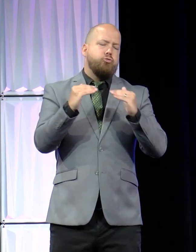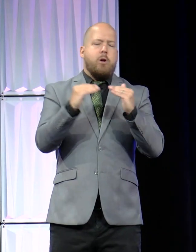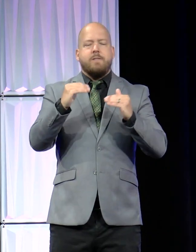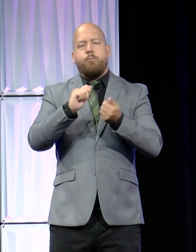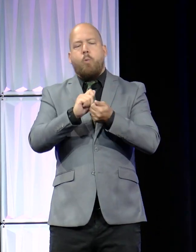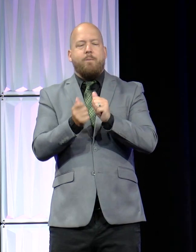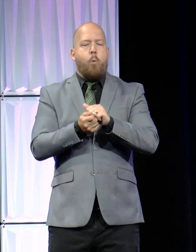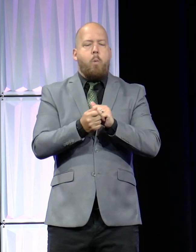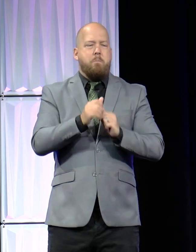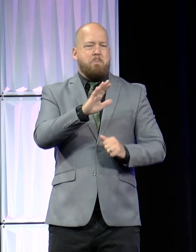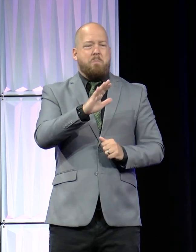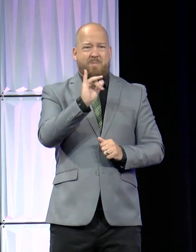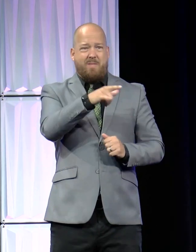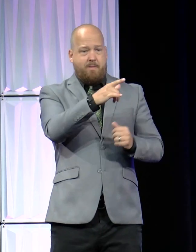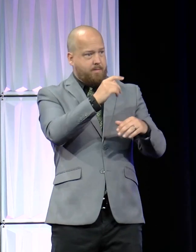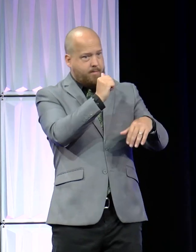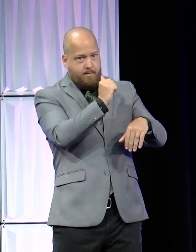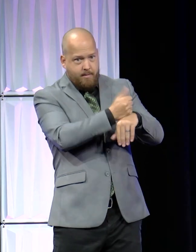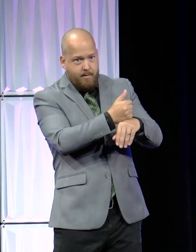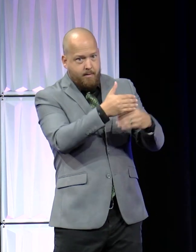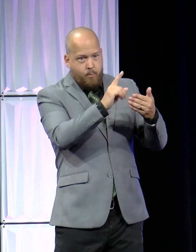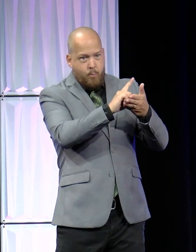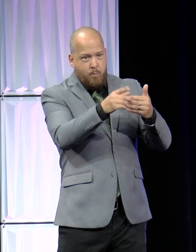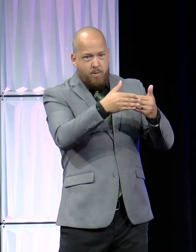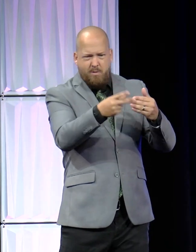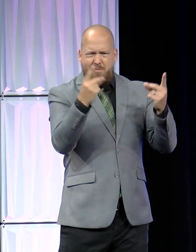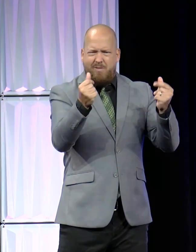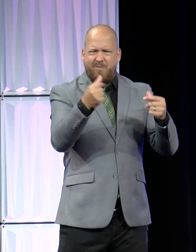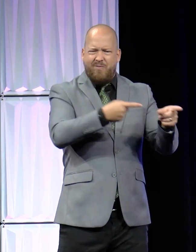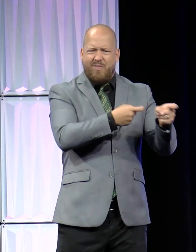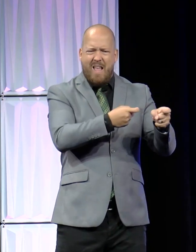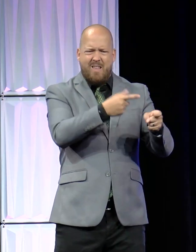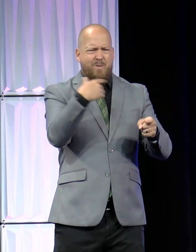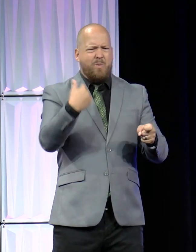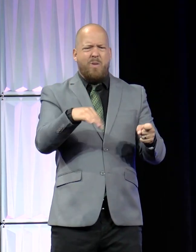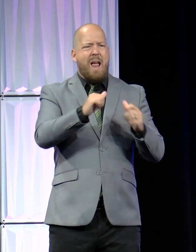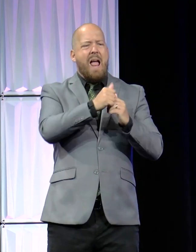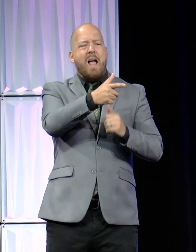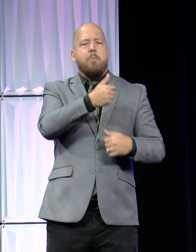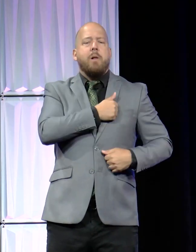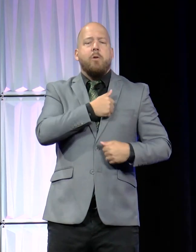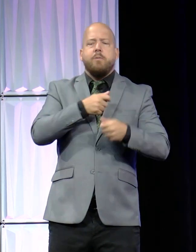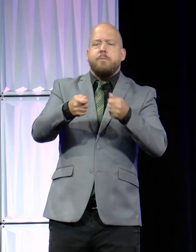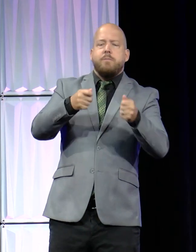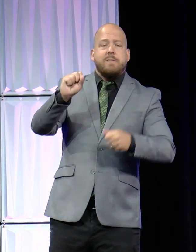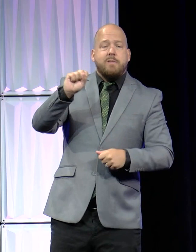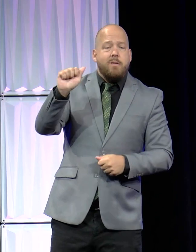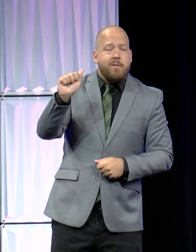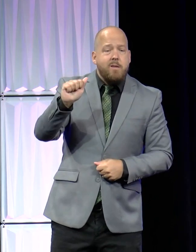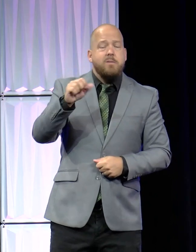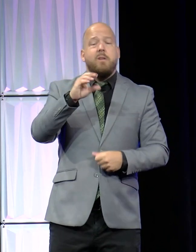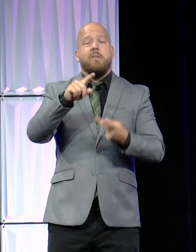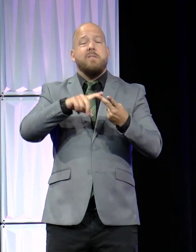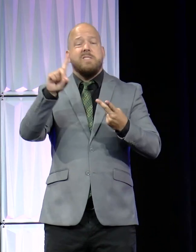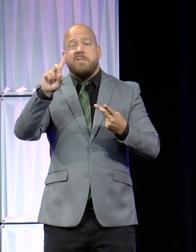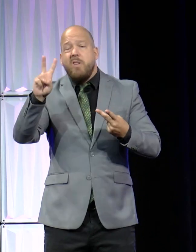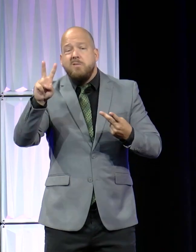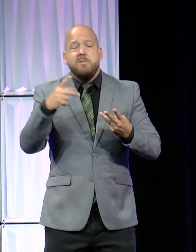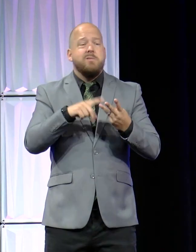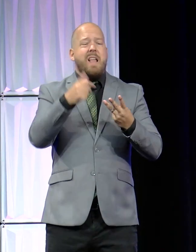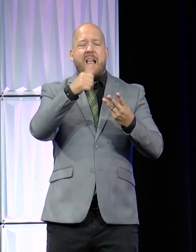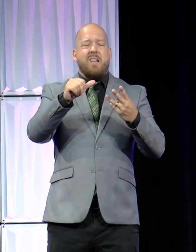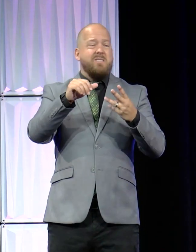the military handles sexual assault cases, but also domestic violence cases, child abuse cases, murder, and